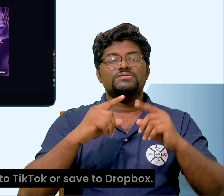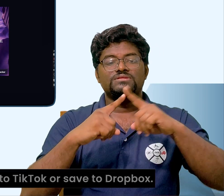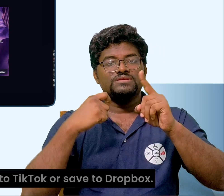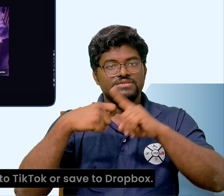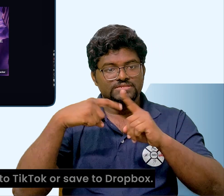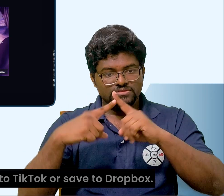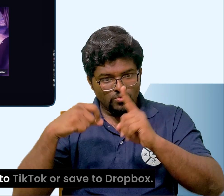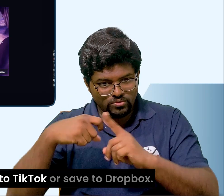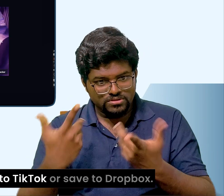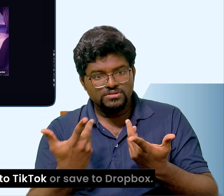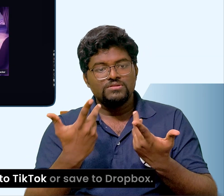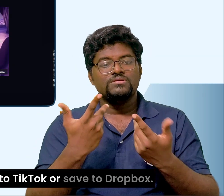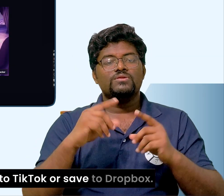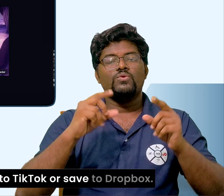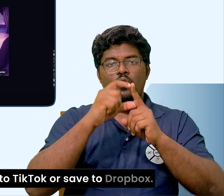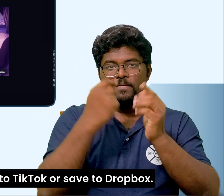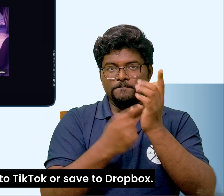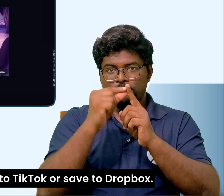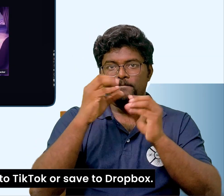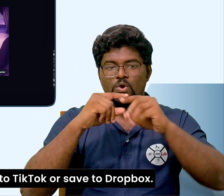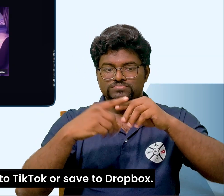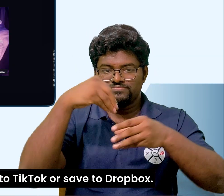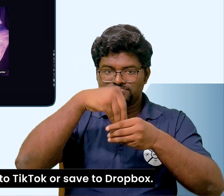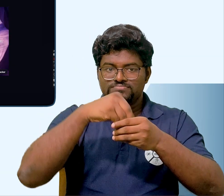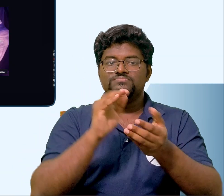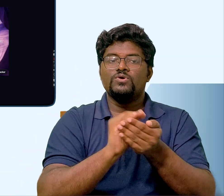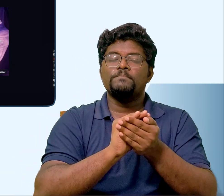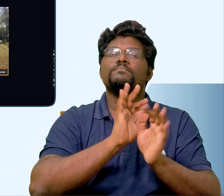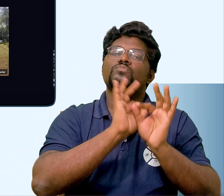upload to YouTube, send to TikTok, or save to Dropbox.